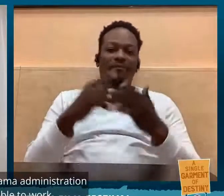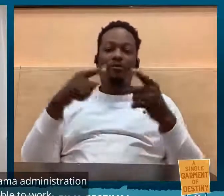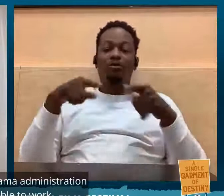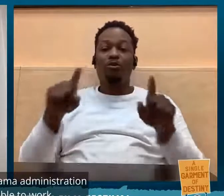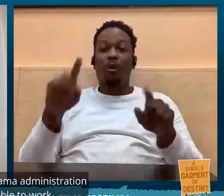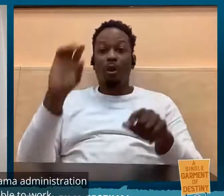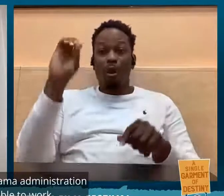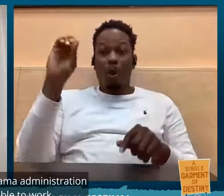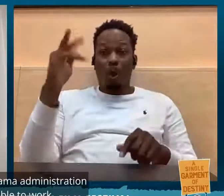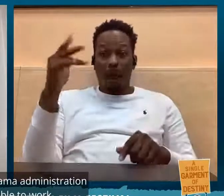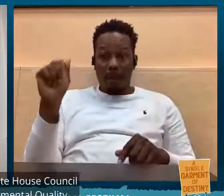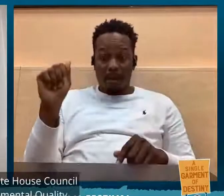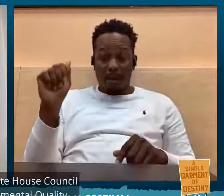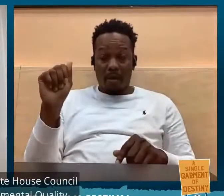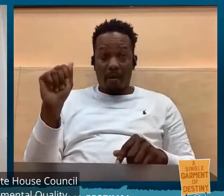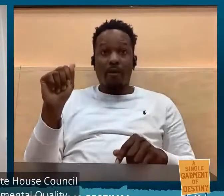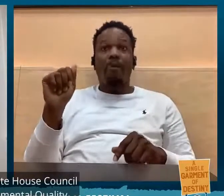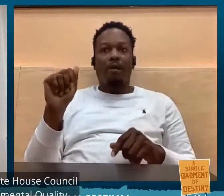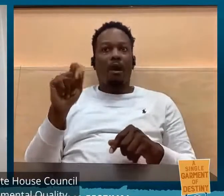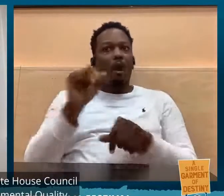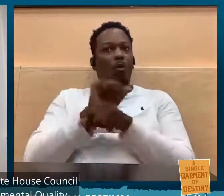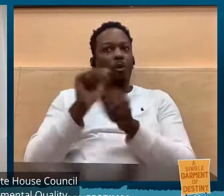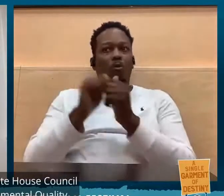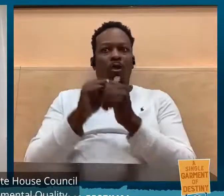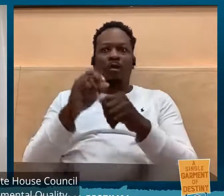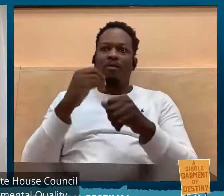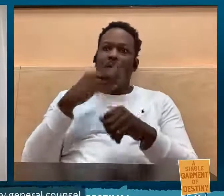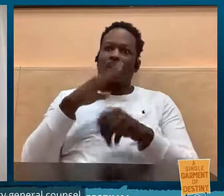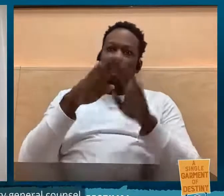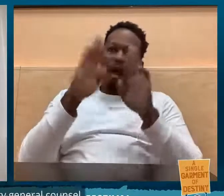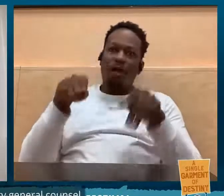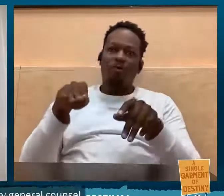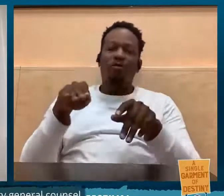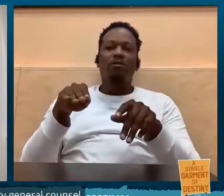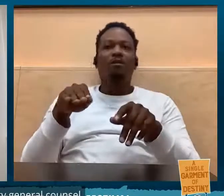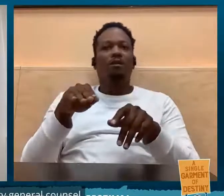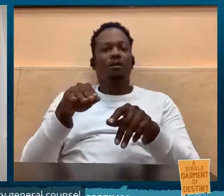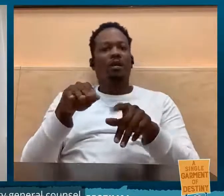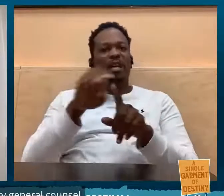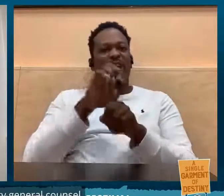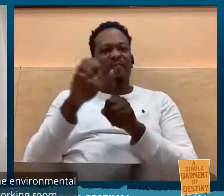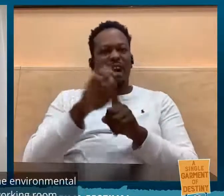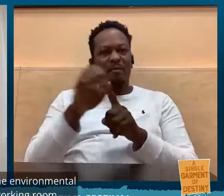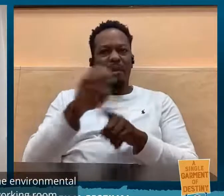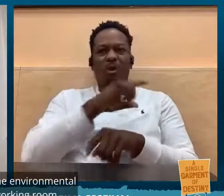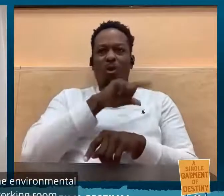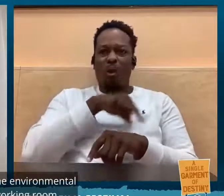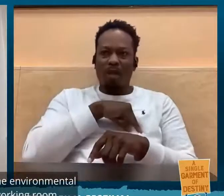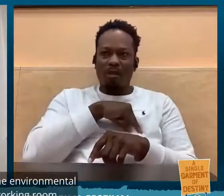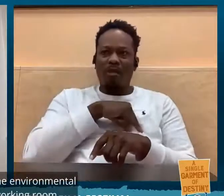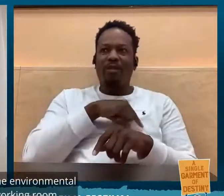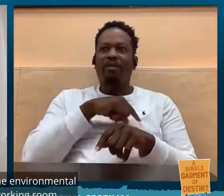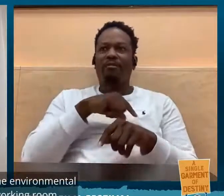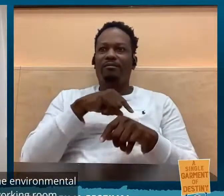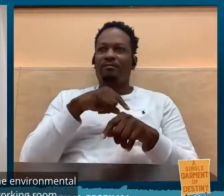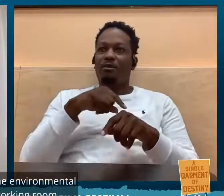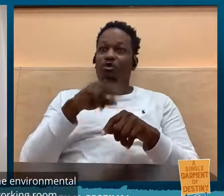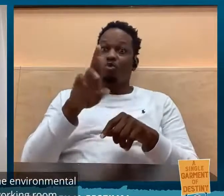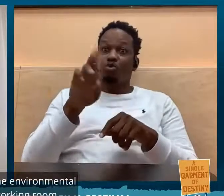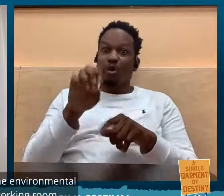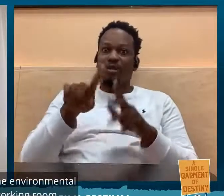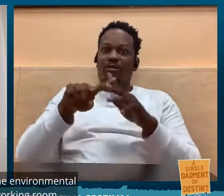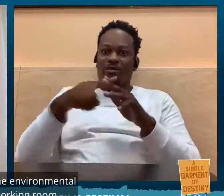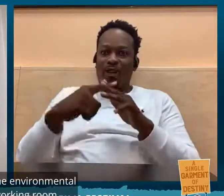to be able to work with the White House Council on Environmental Quality as their Deputy General Counsel, reactivate the Environmental